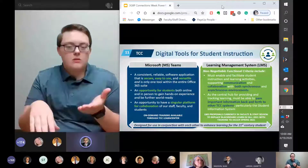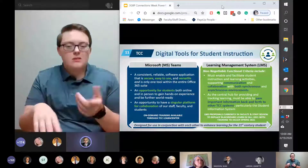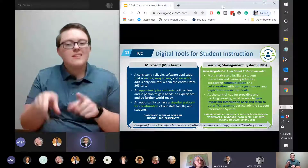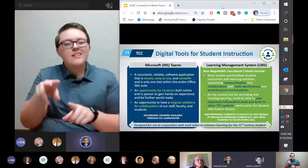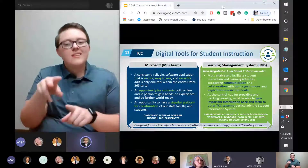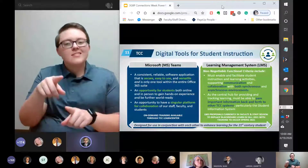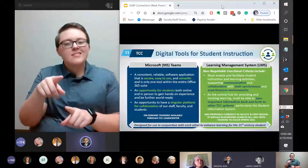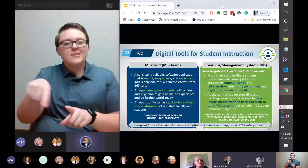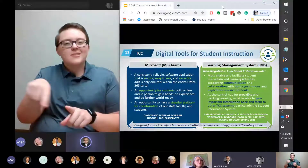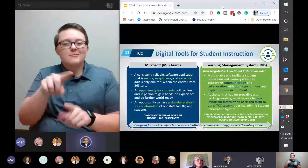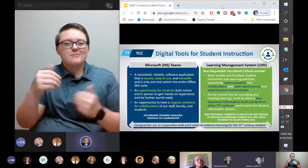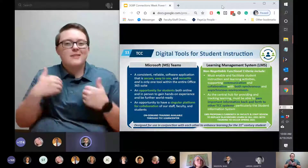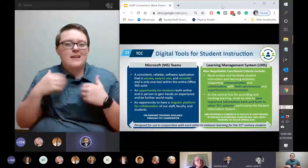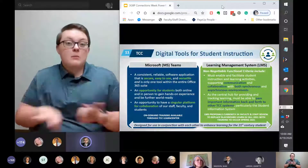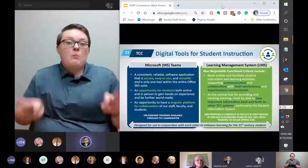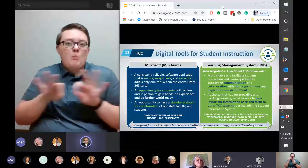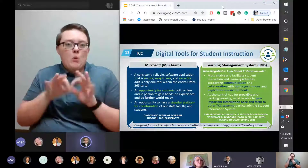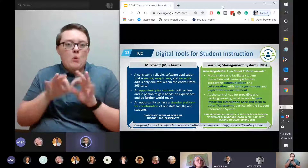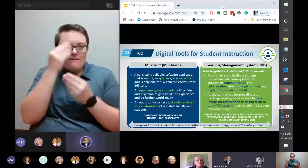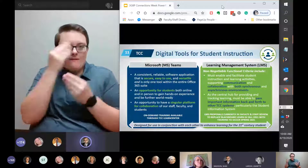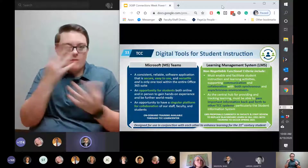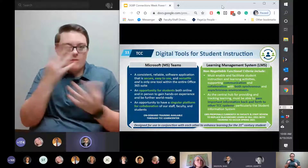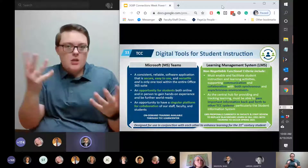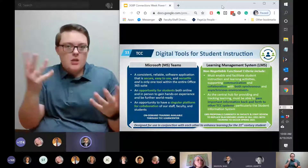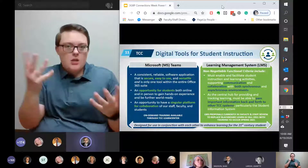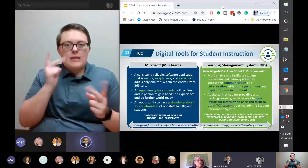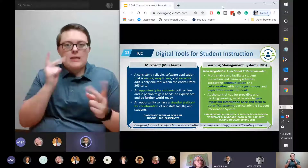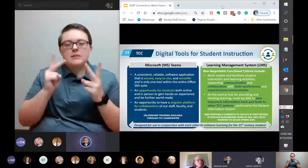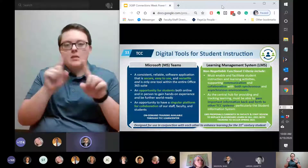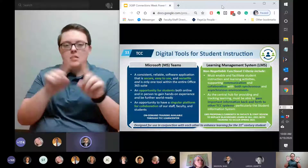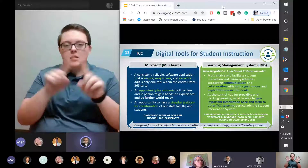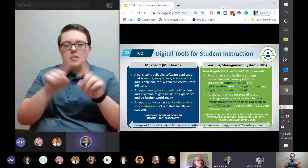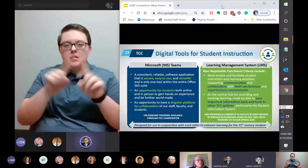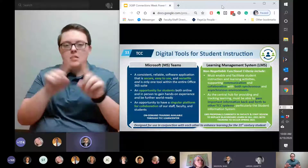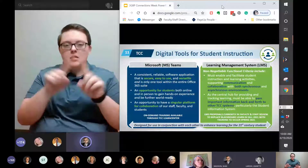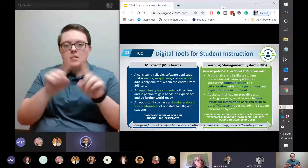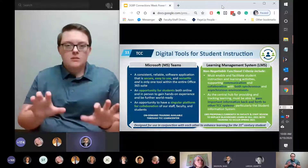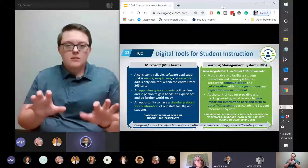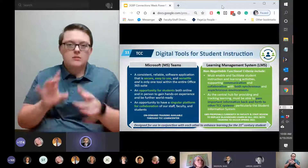sort through some of the work that they're doing as